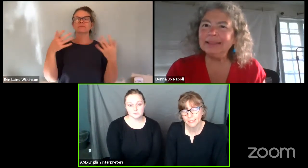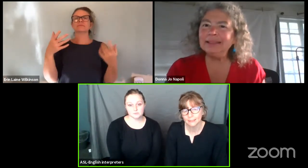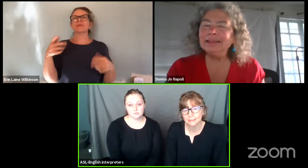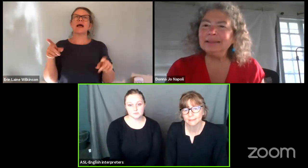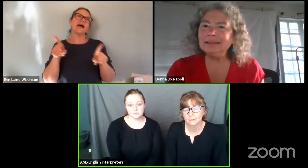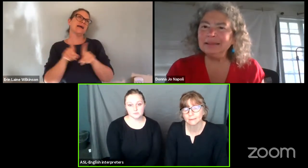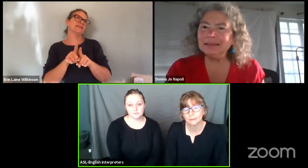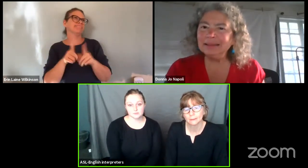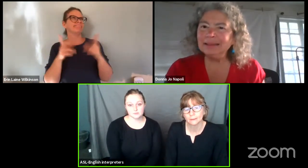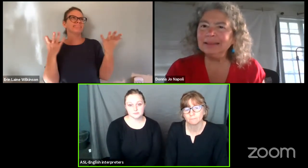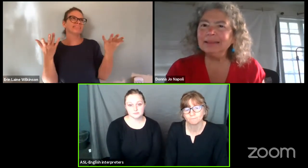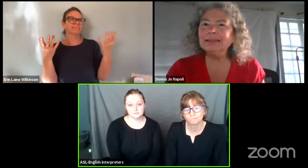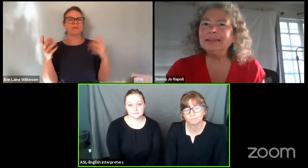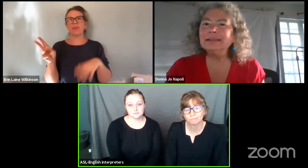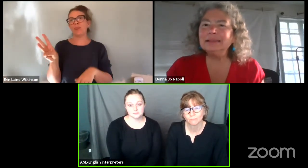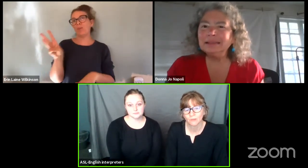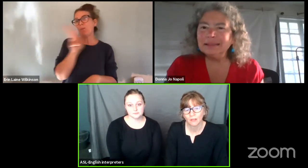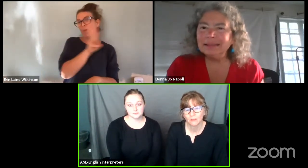the States,